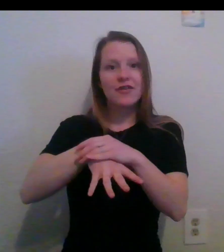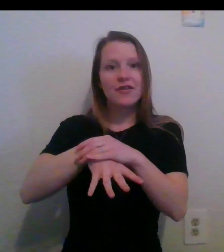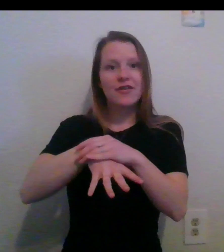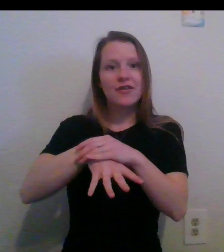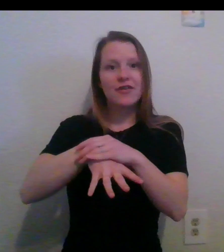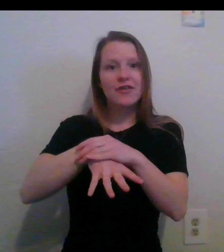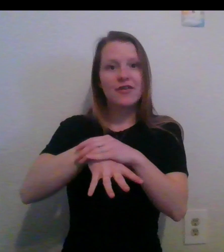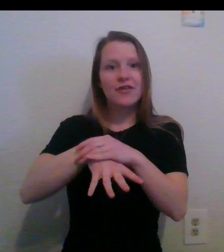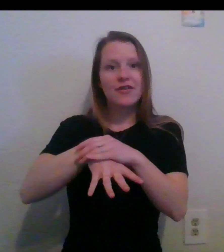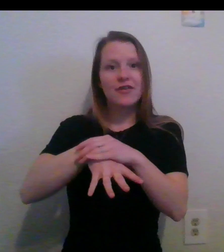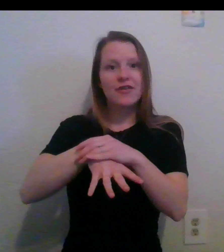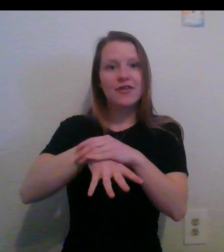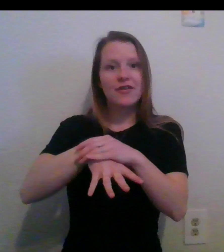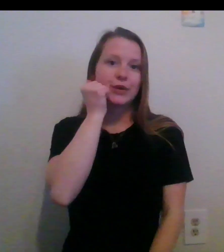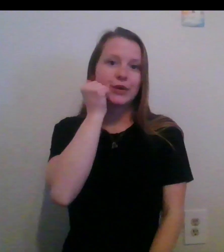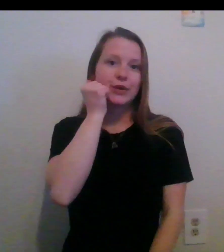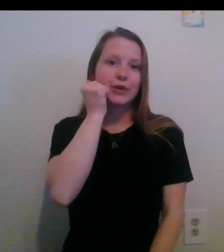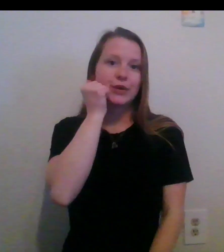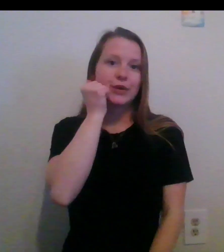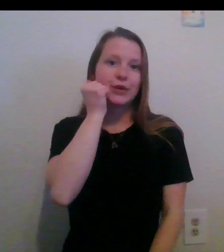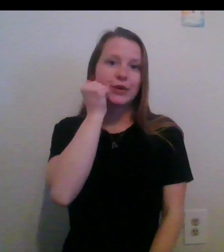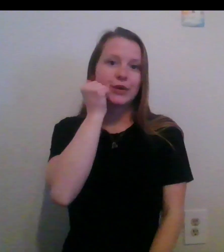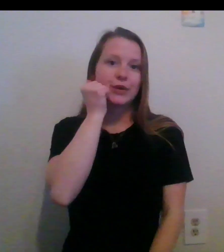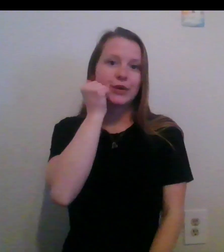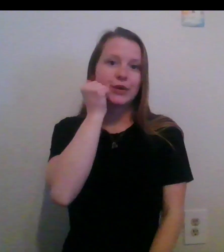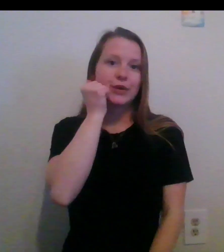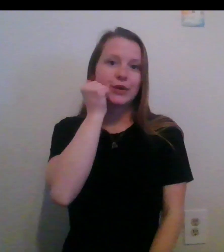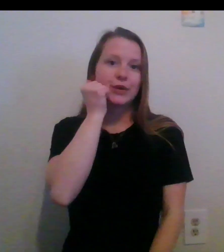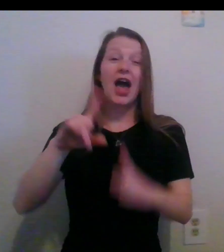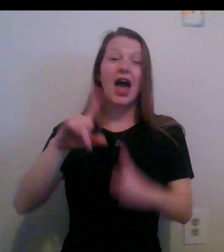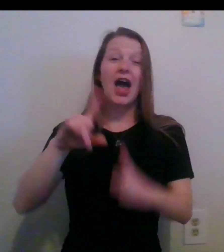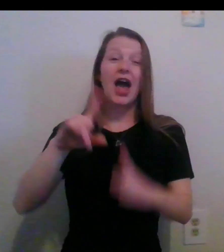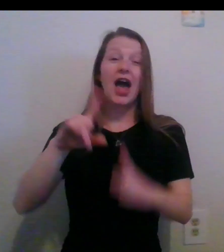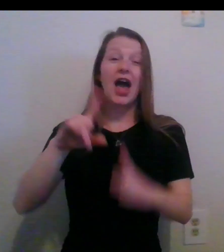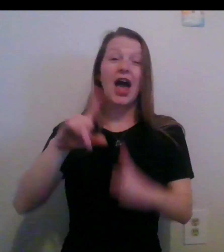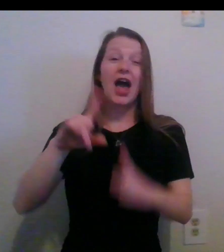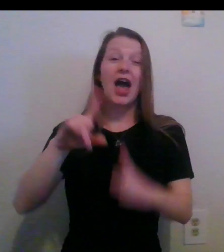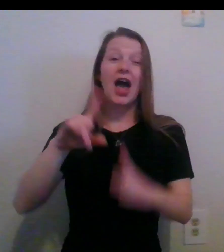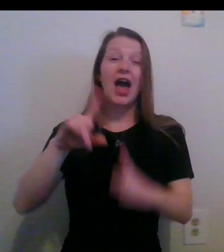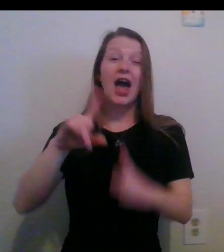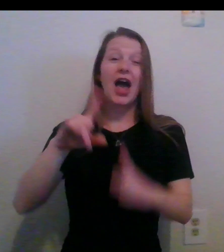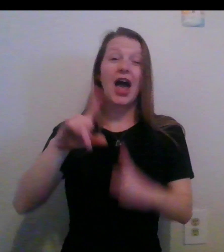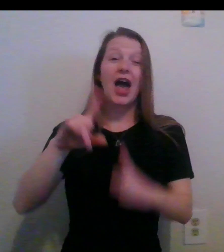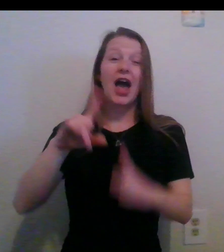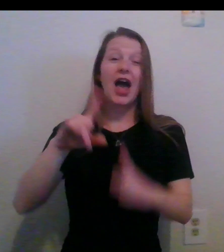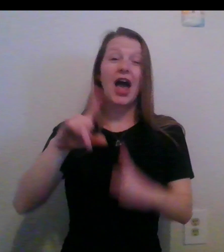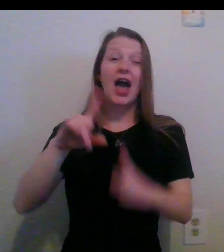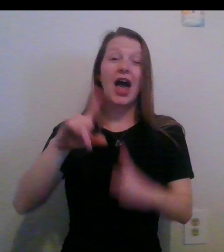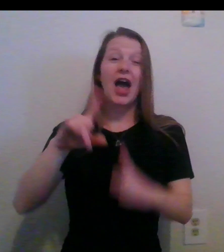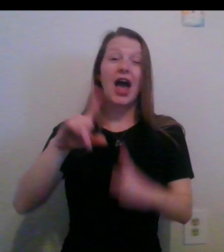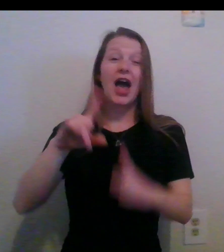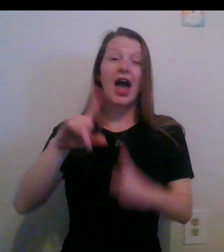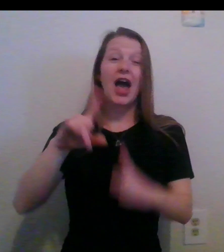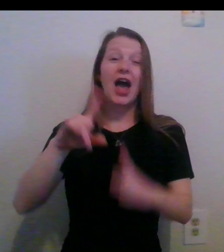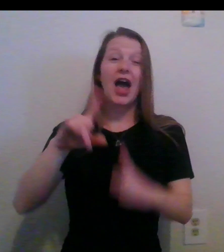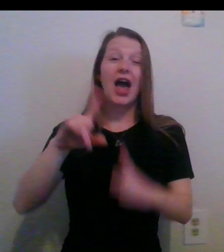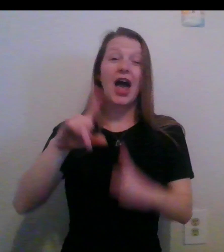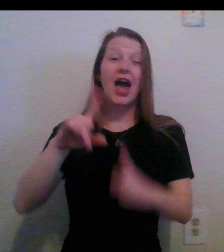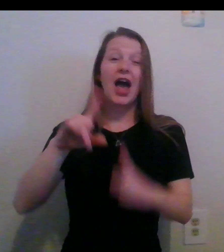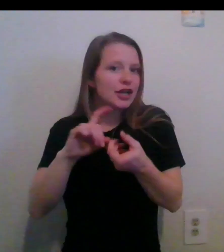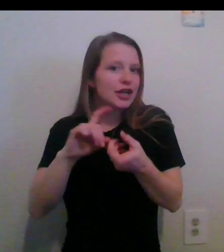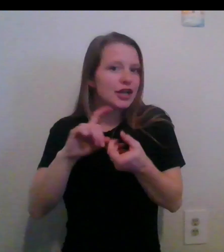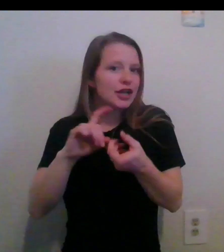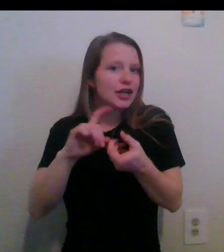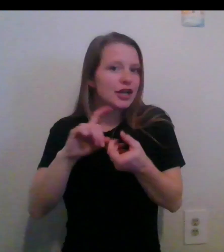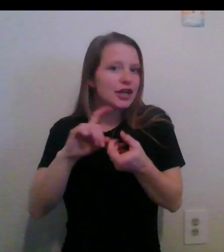at first, and then later you will have regular periods in which your body will discharge a few ounces of this